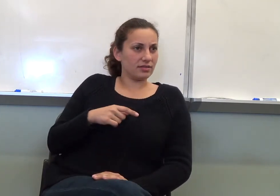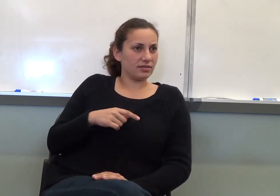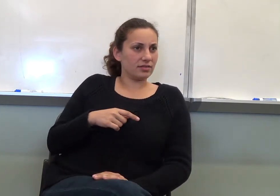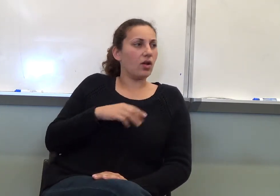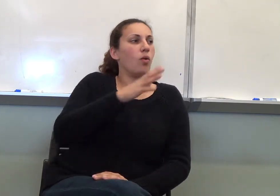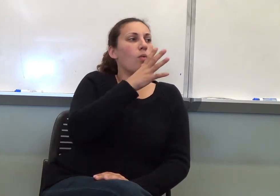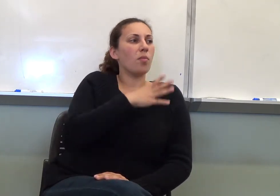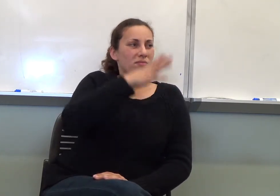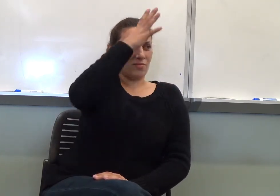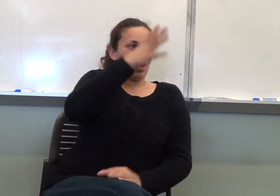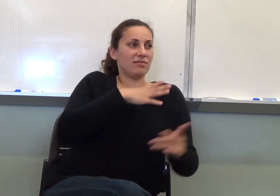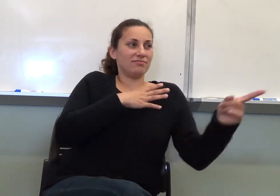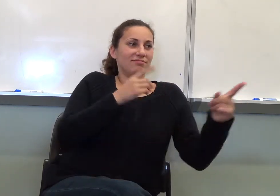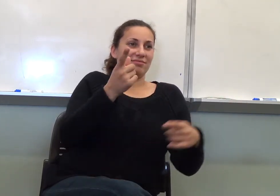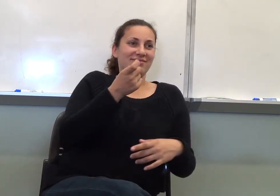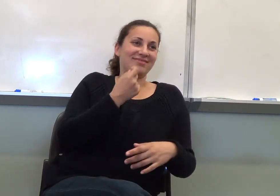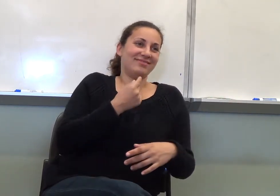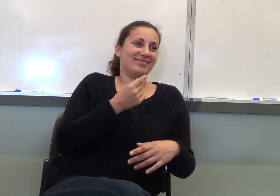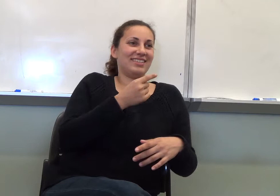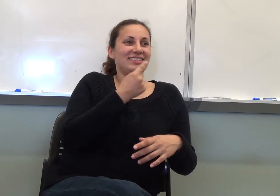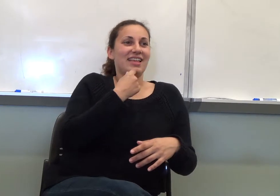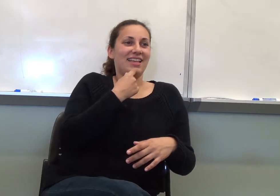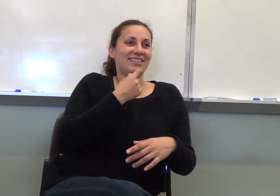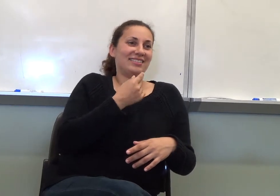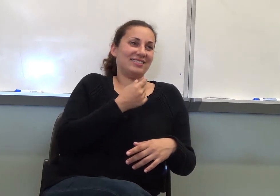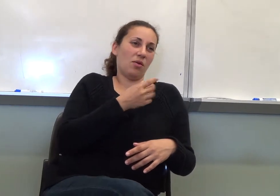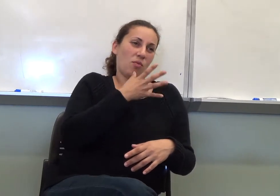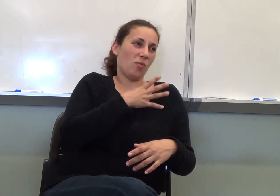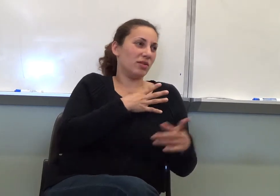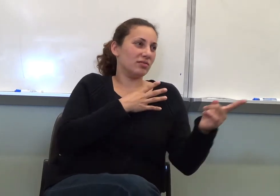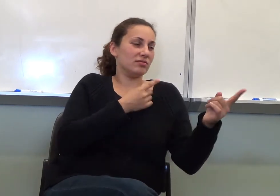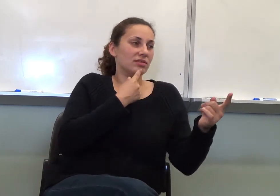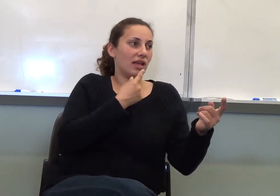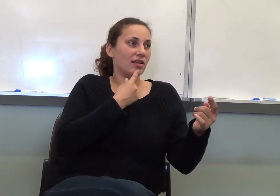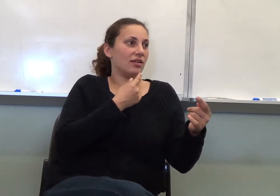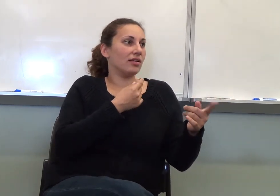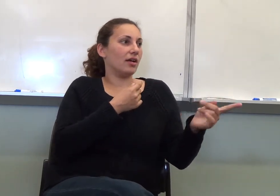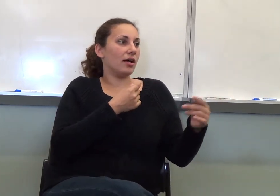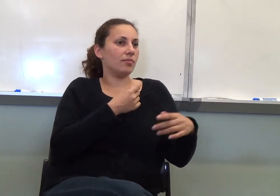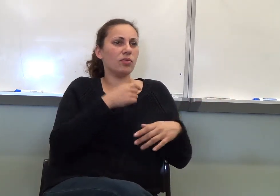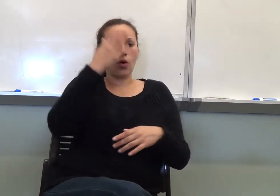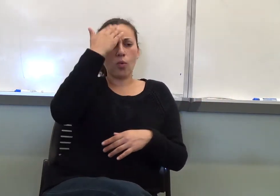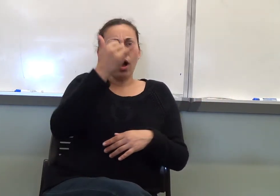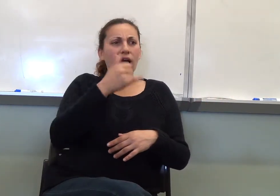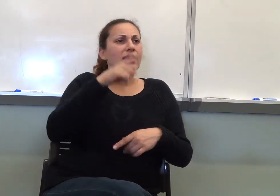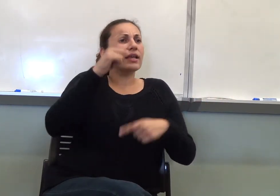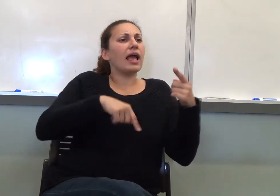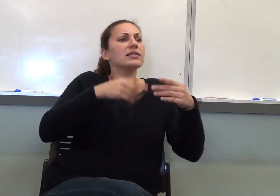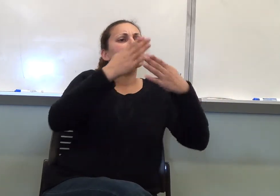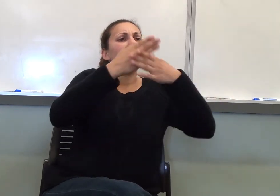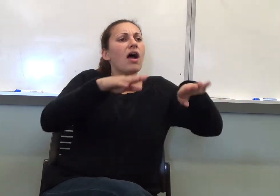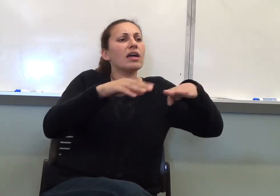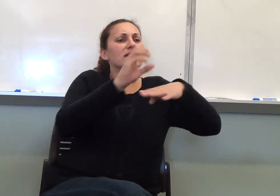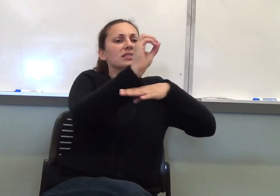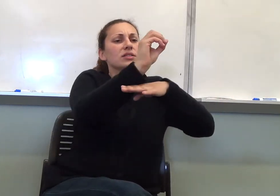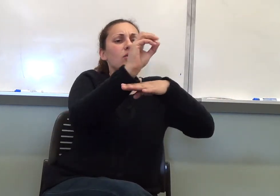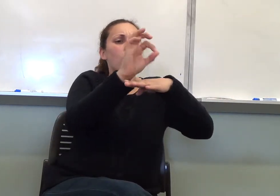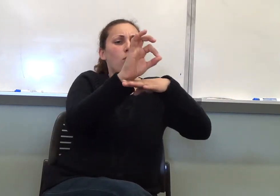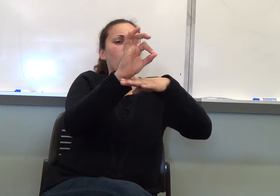Why would you divide by 0.9? Because I thought that's what you usually do. Single out the A? Single out the A. Okay.